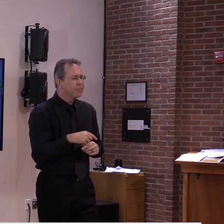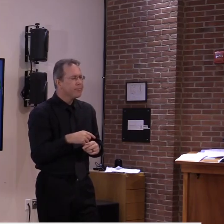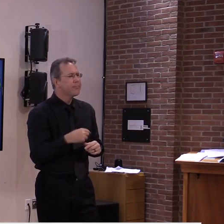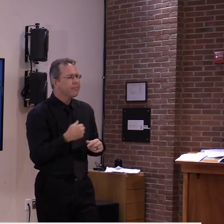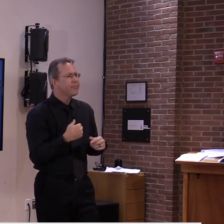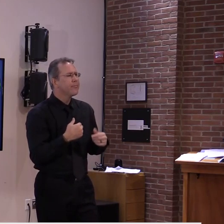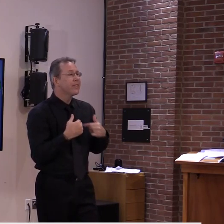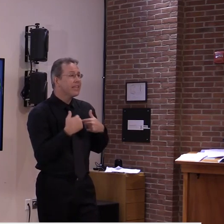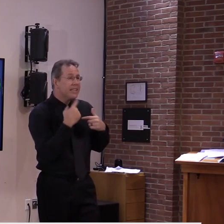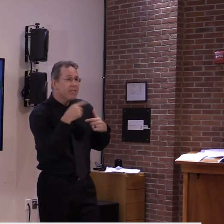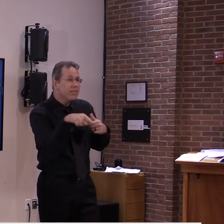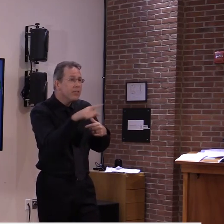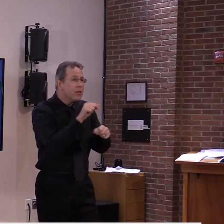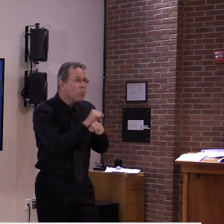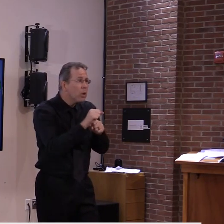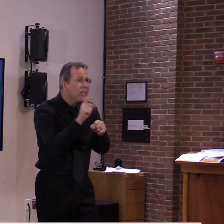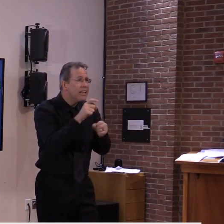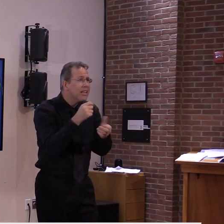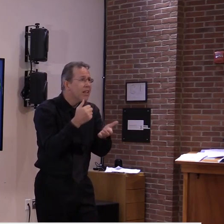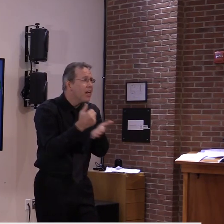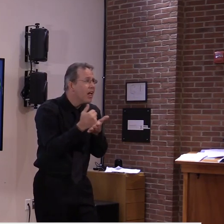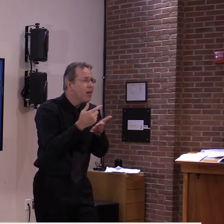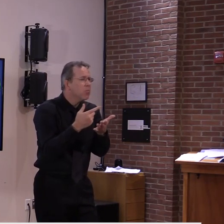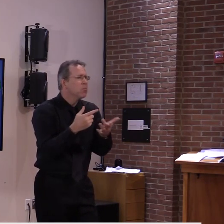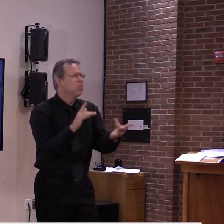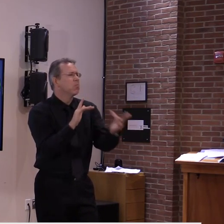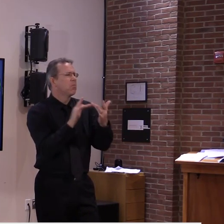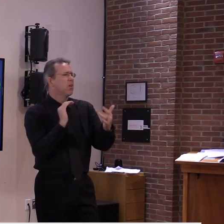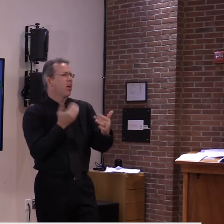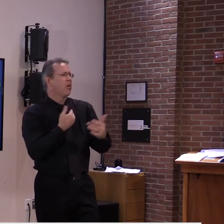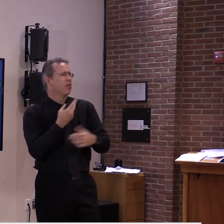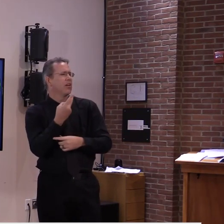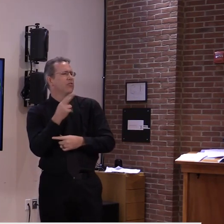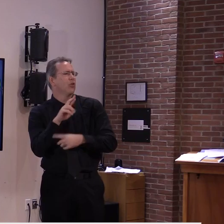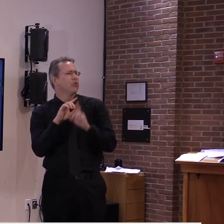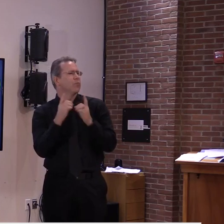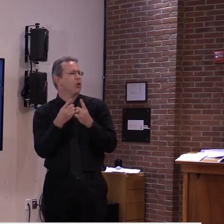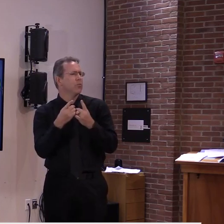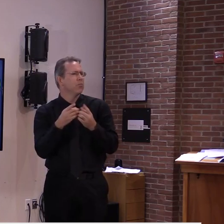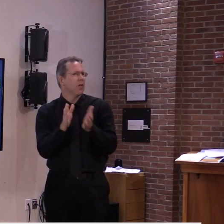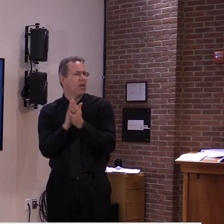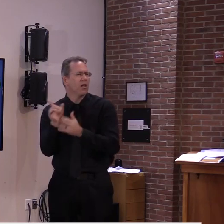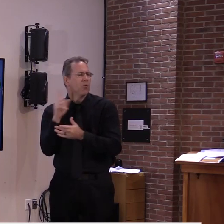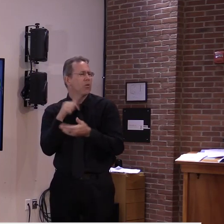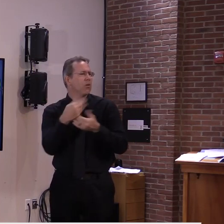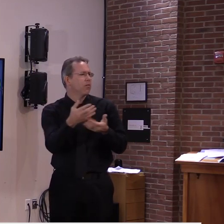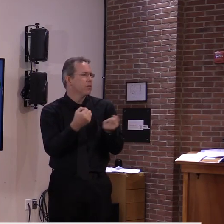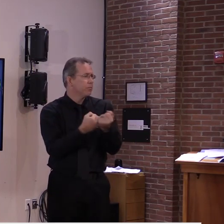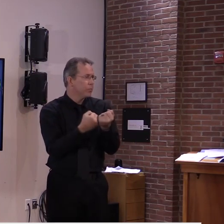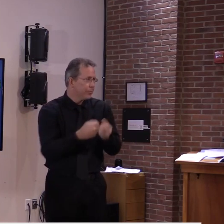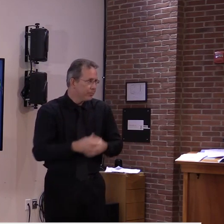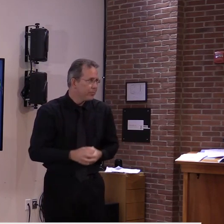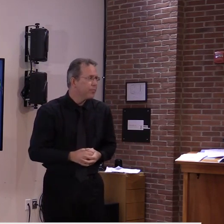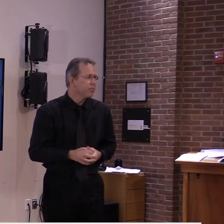specific programs are. But there's ample reach out programs for those state employees.